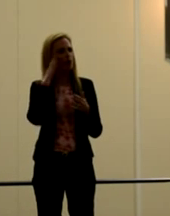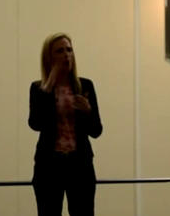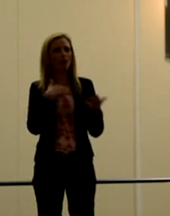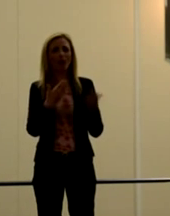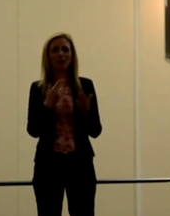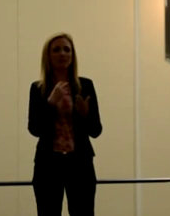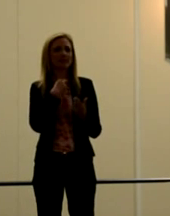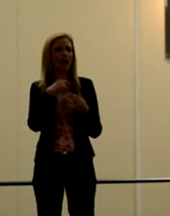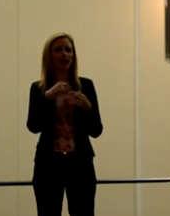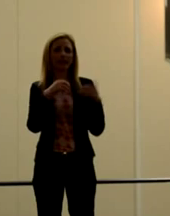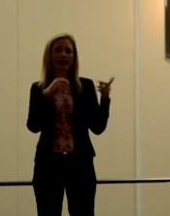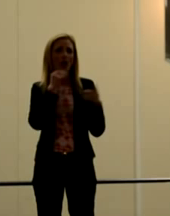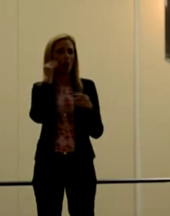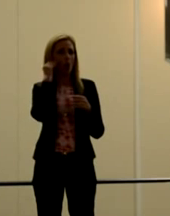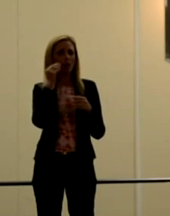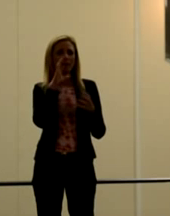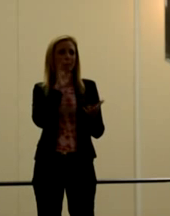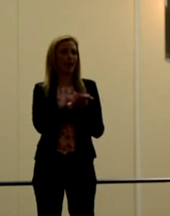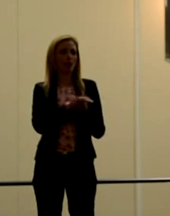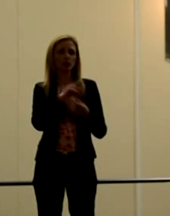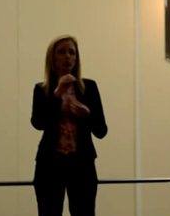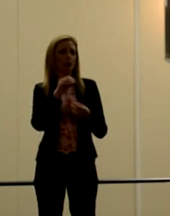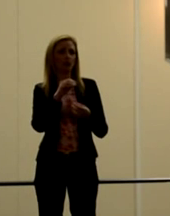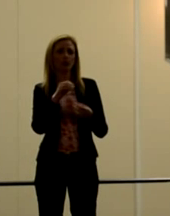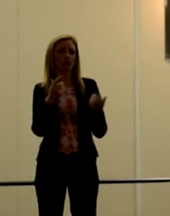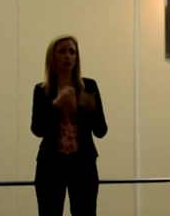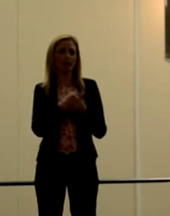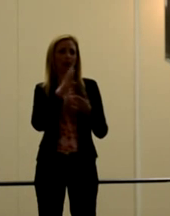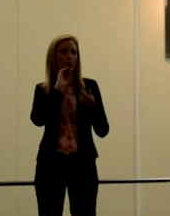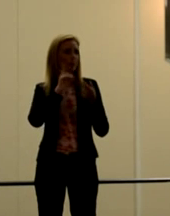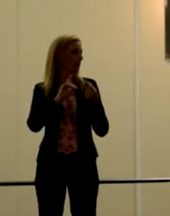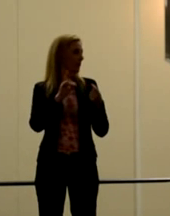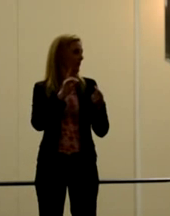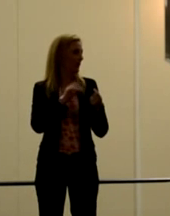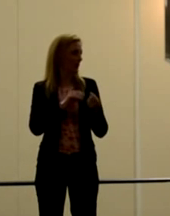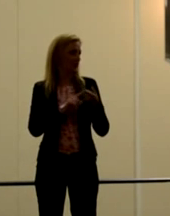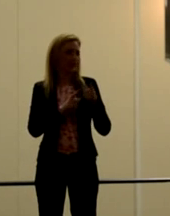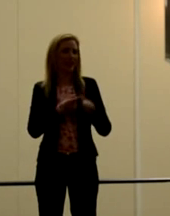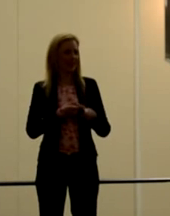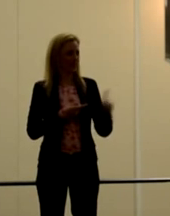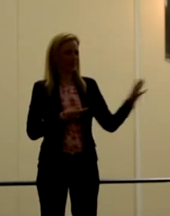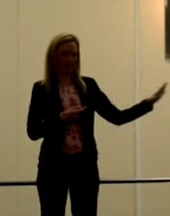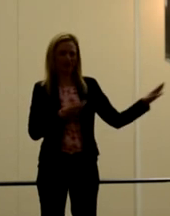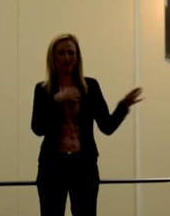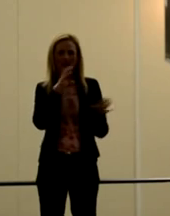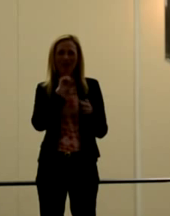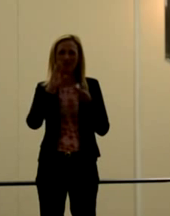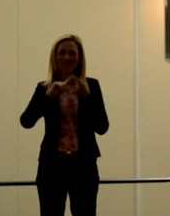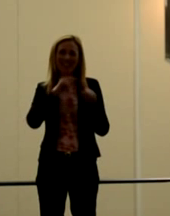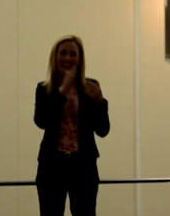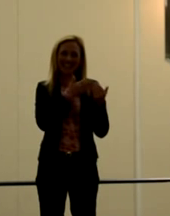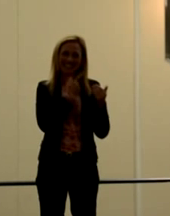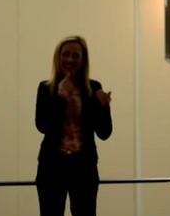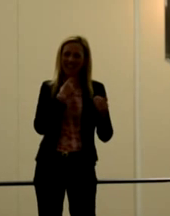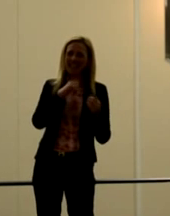business. Probably, I don't know. I probably would be stuck at home being married to my old boyfriend. I knew you were going to say